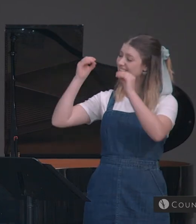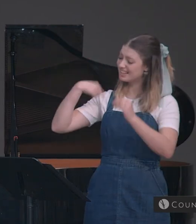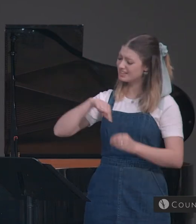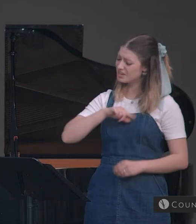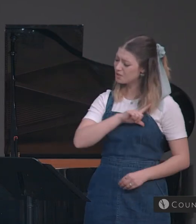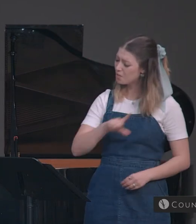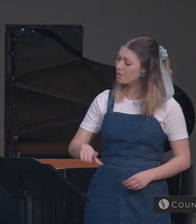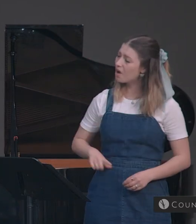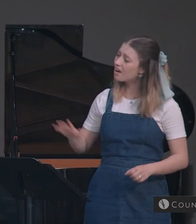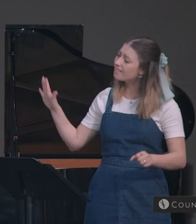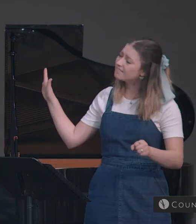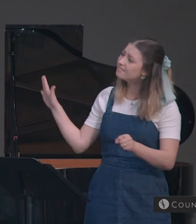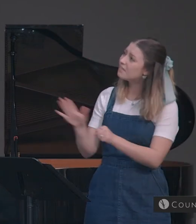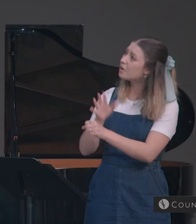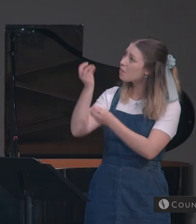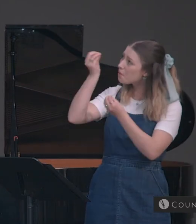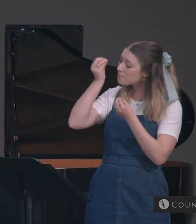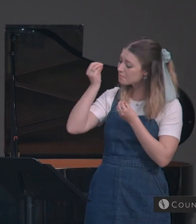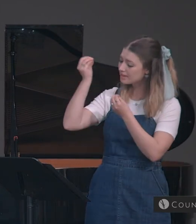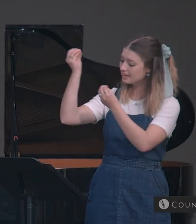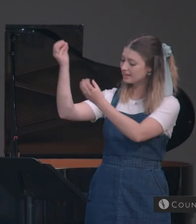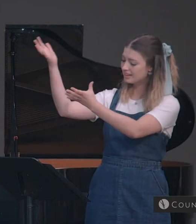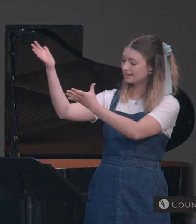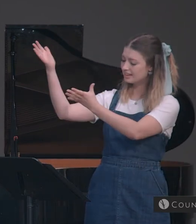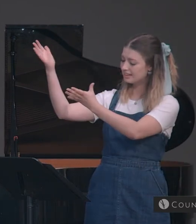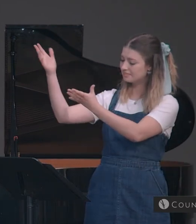Teach us, Lord, full